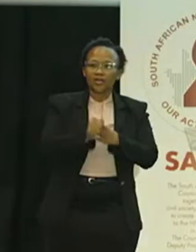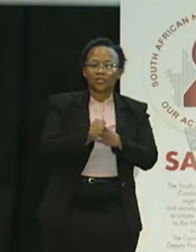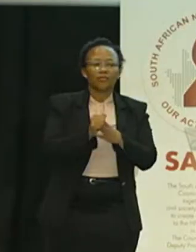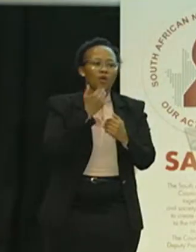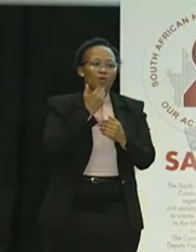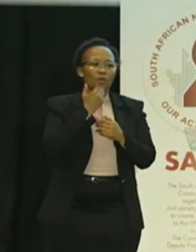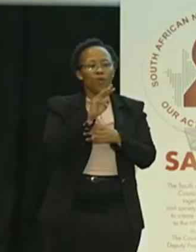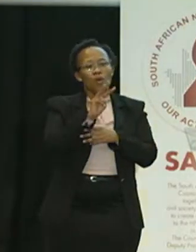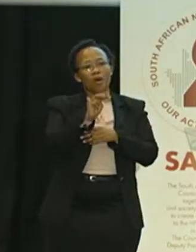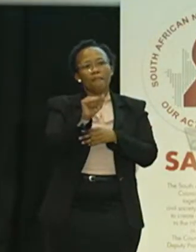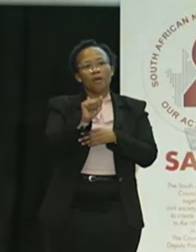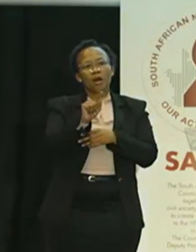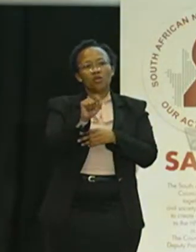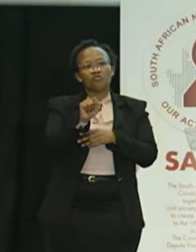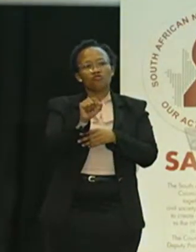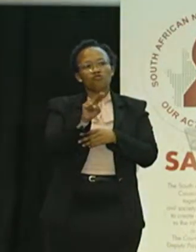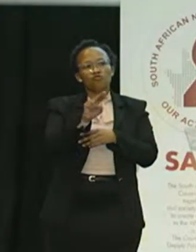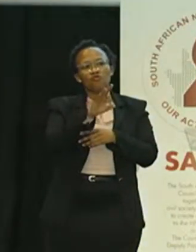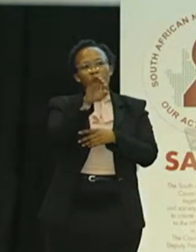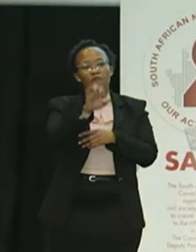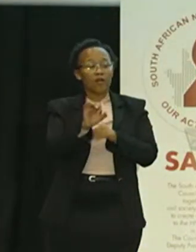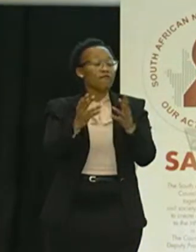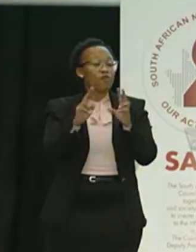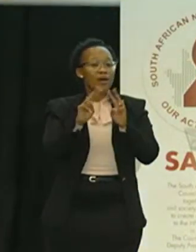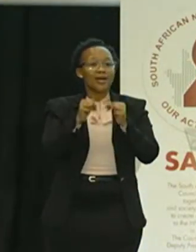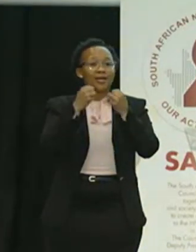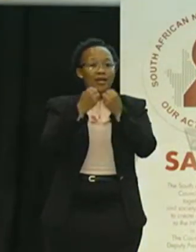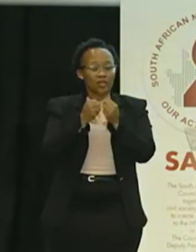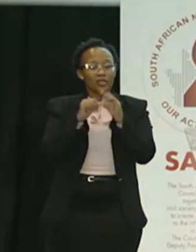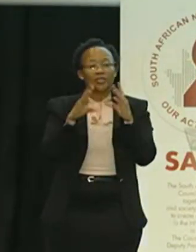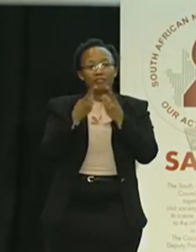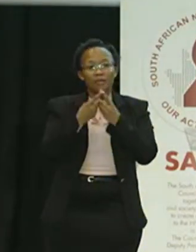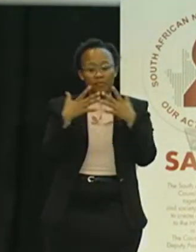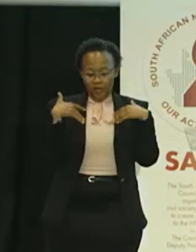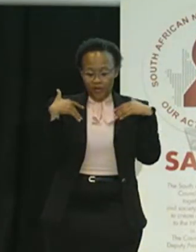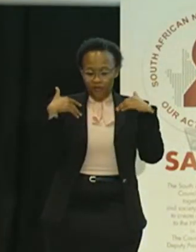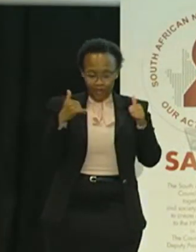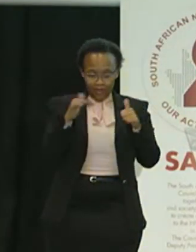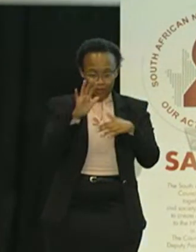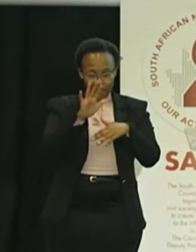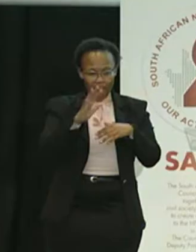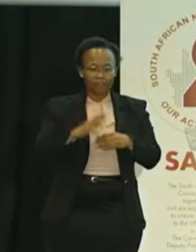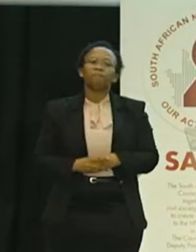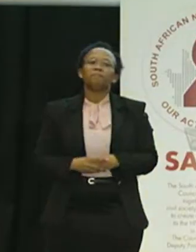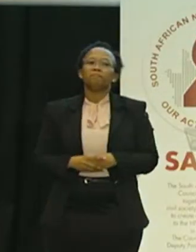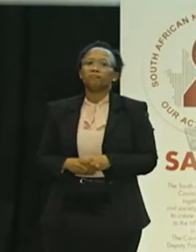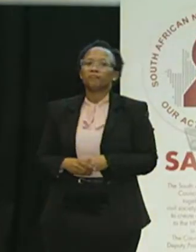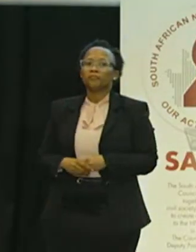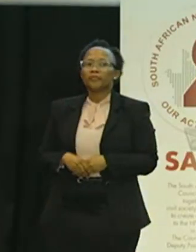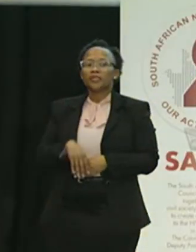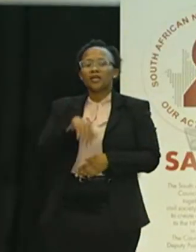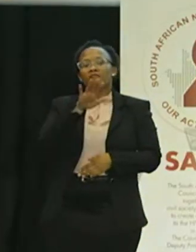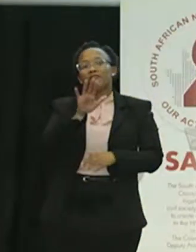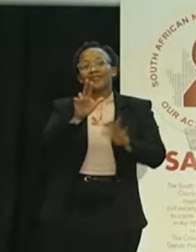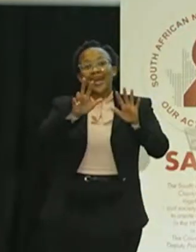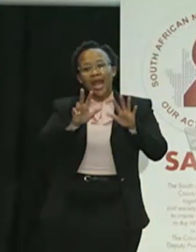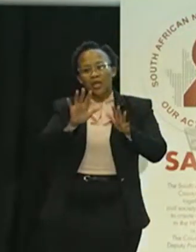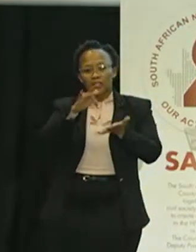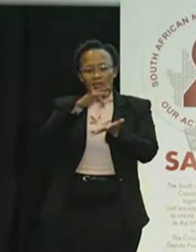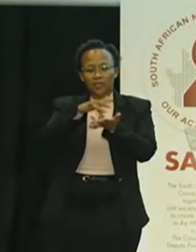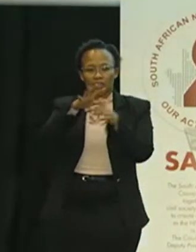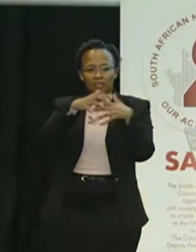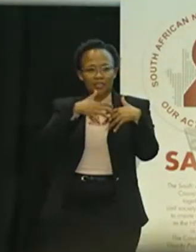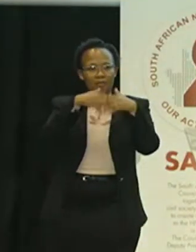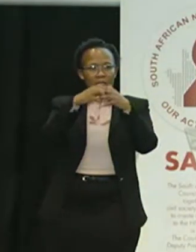Matufi, National Department of Health. We've already established 58 centers of excellence and are